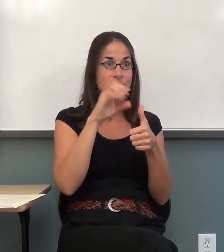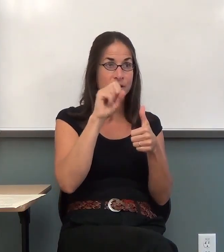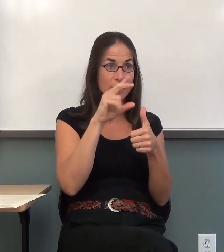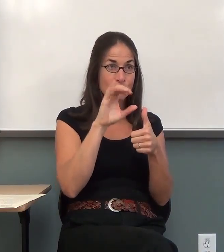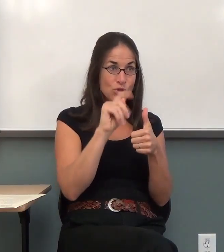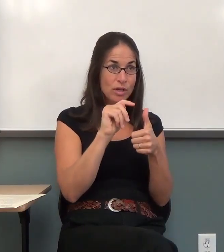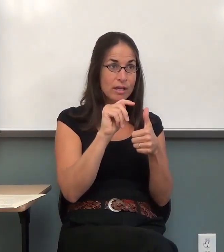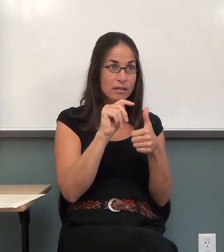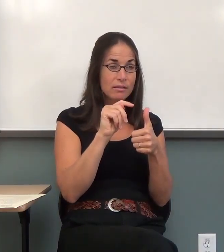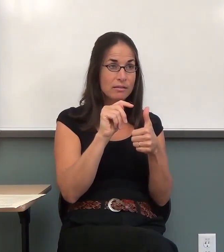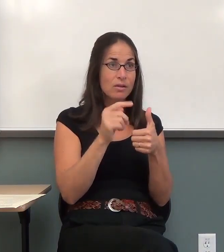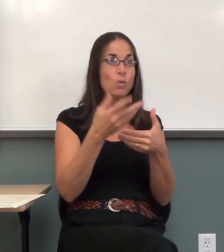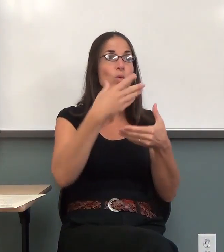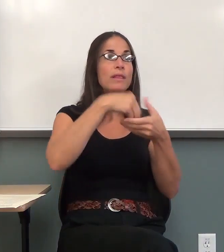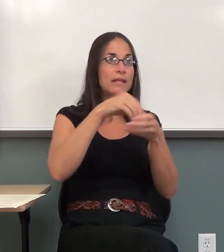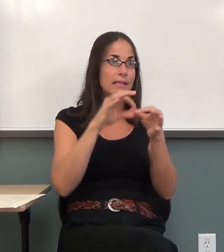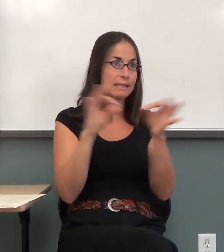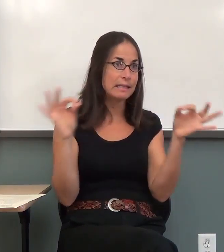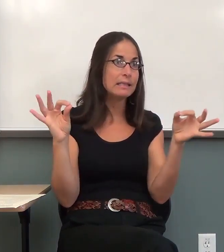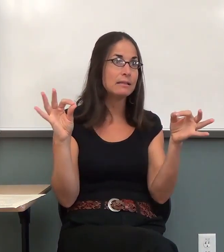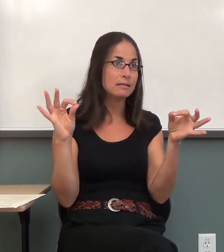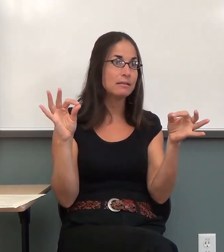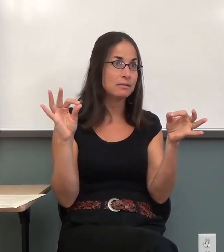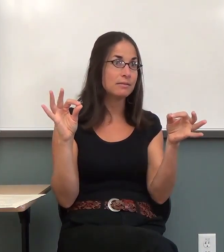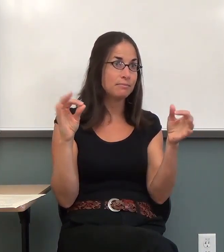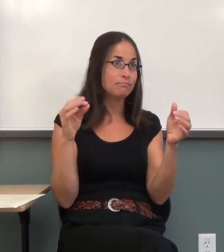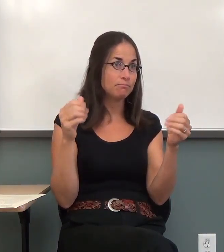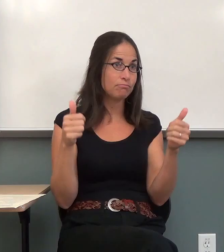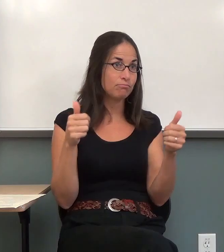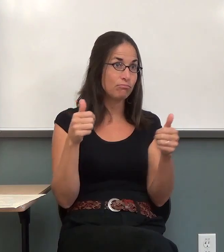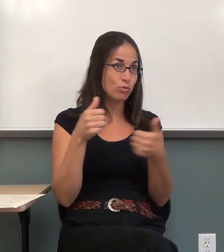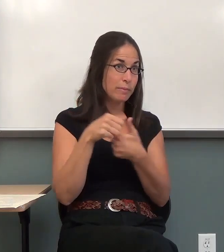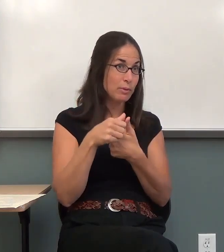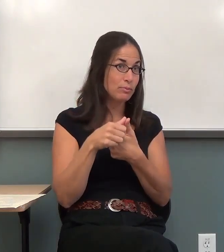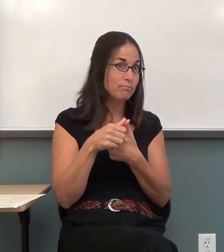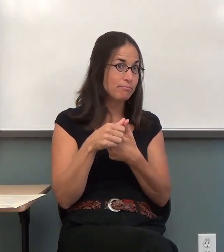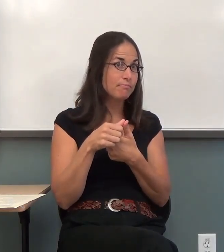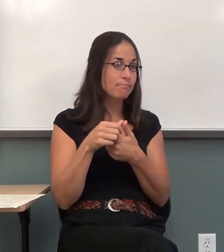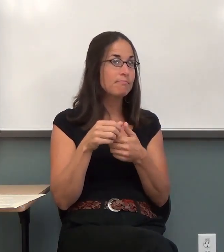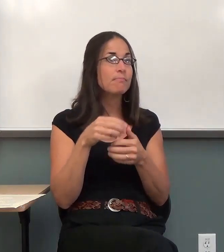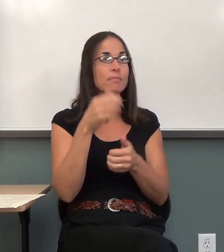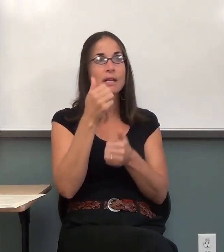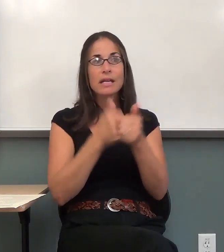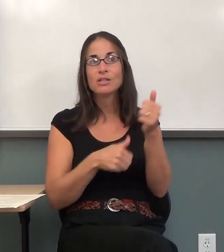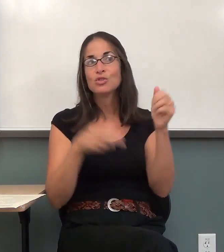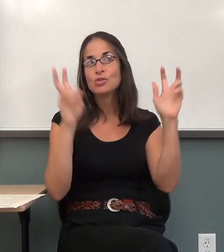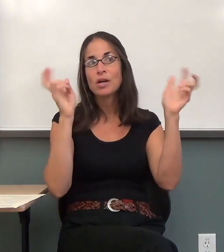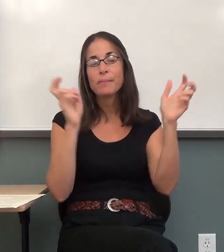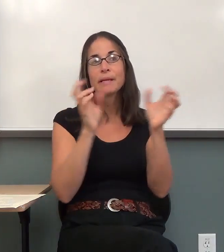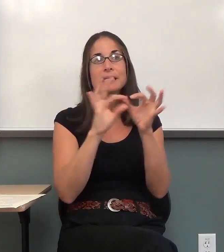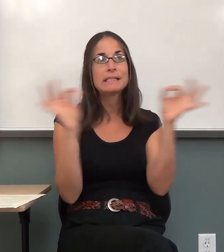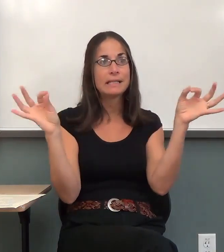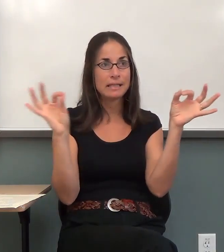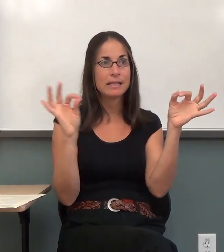in our sentences, correct? Is that right? Every single topic sentence, and we're going to talk about that